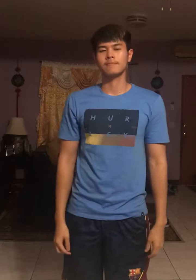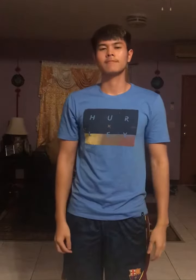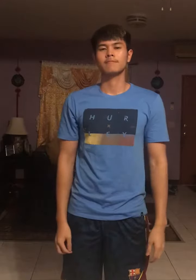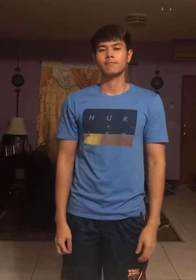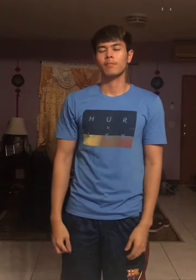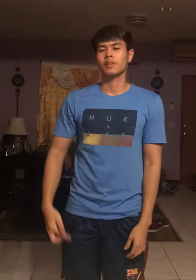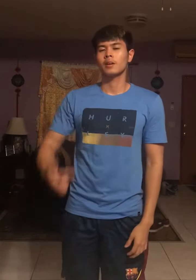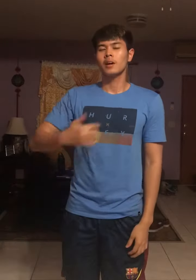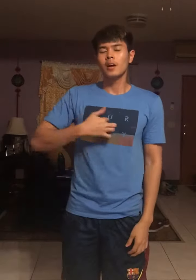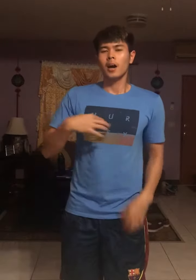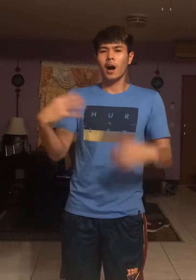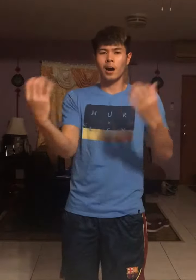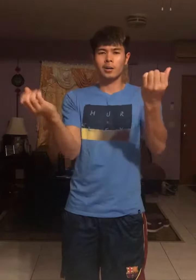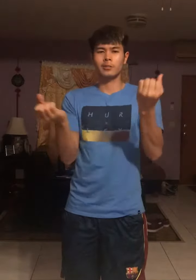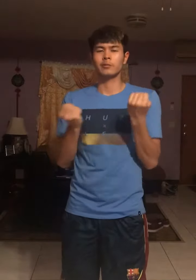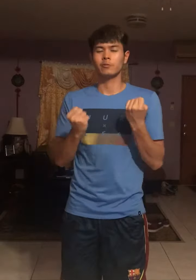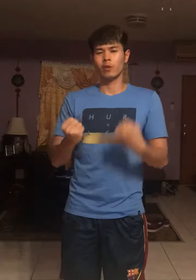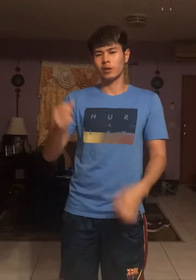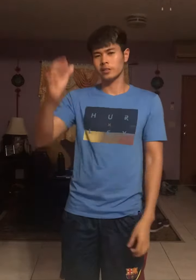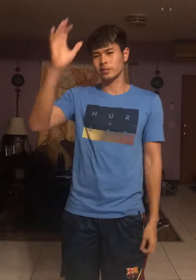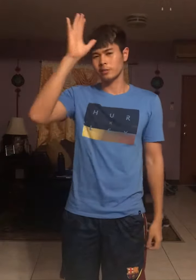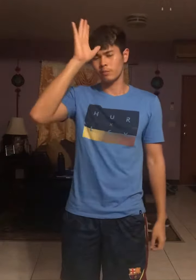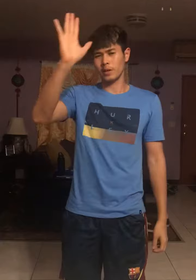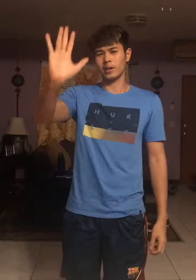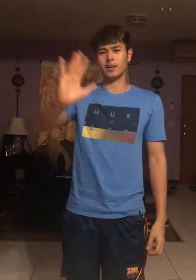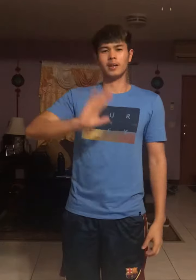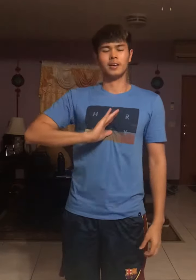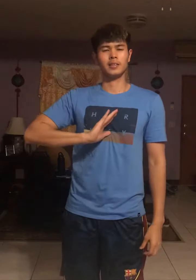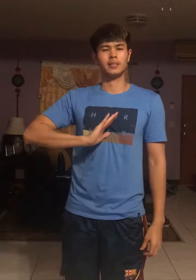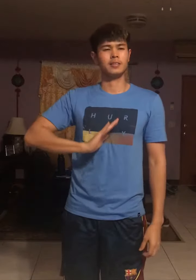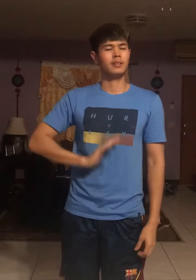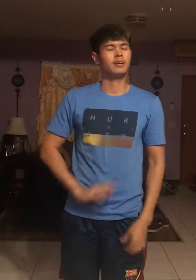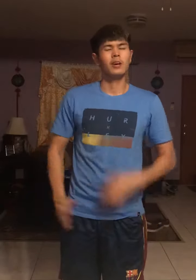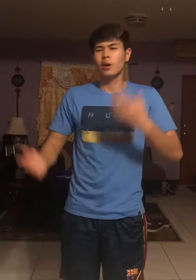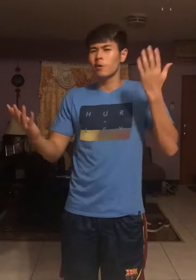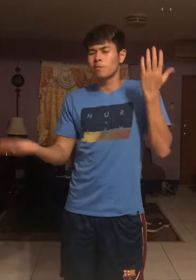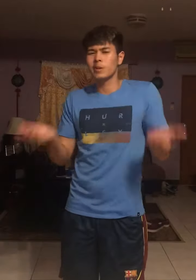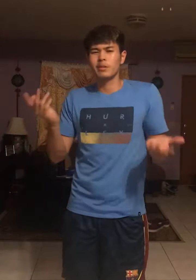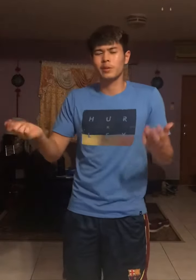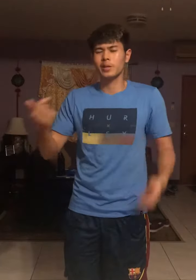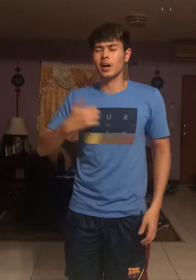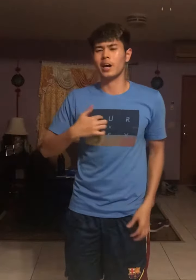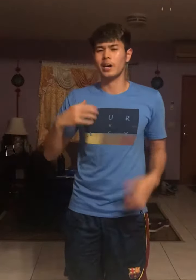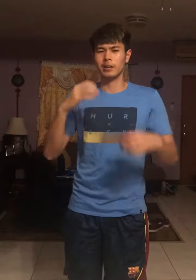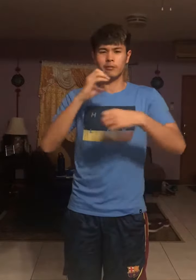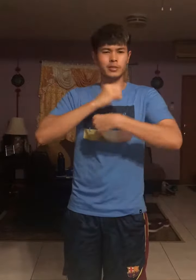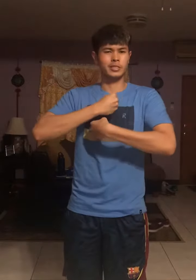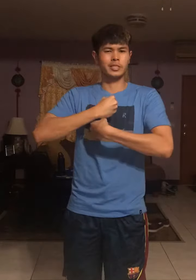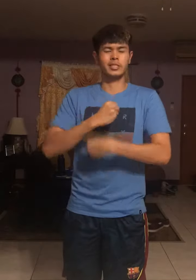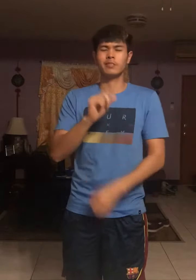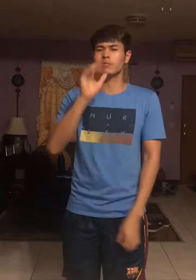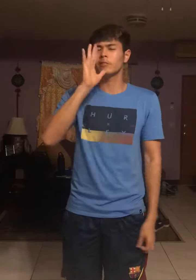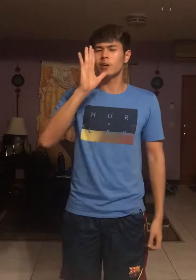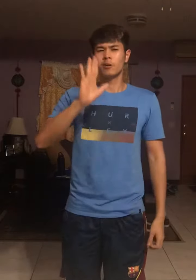Did they send me daughters when I asked for